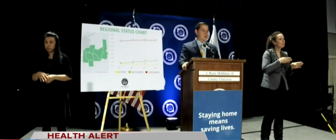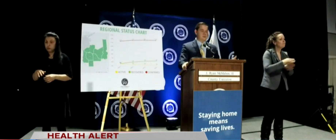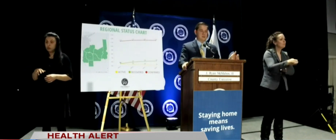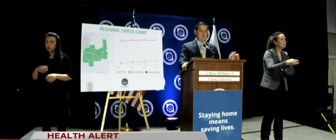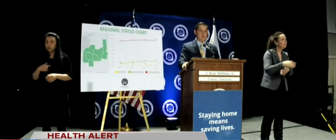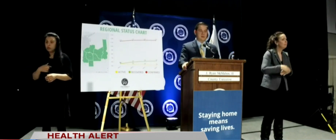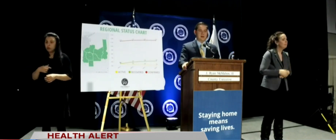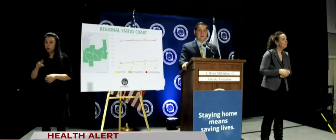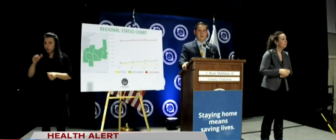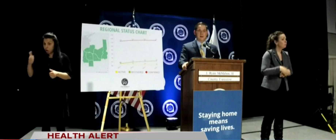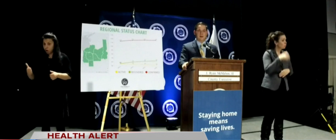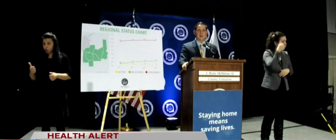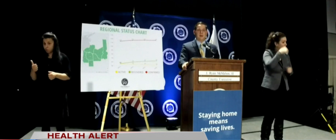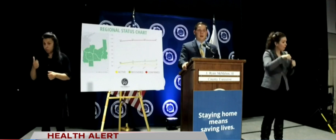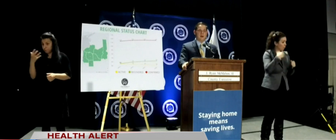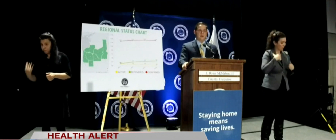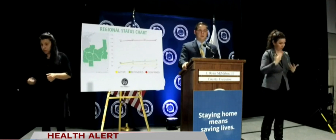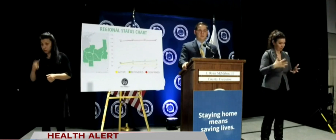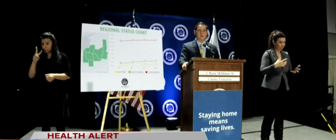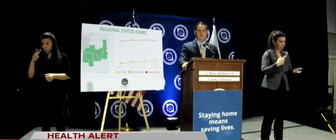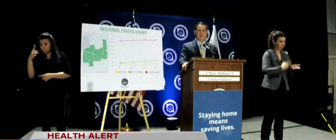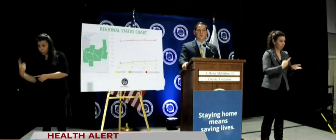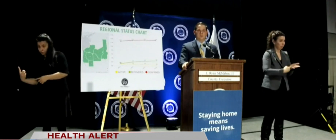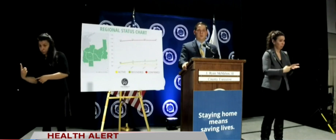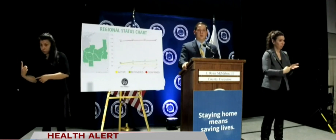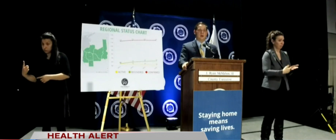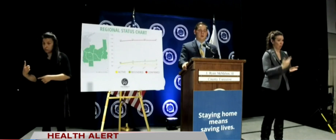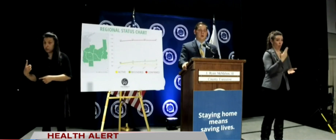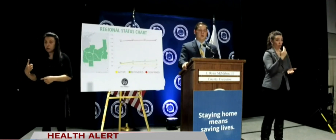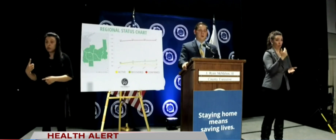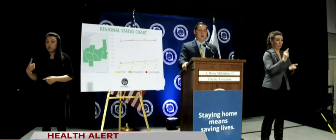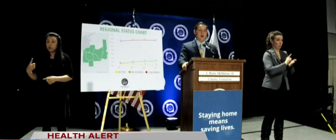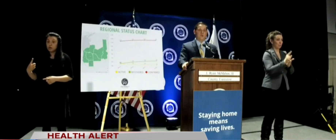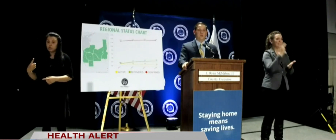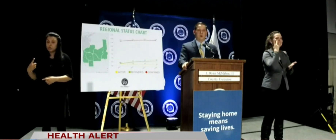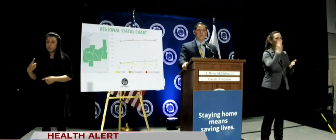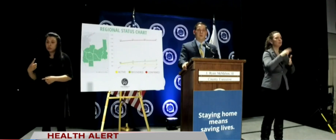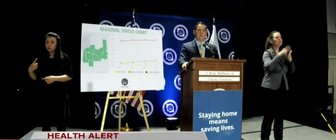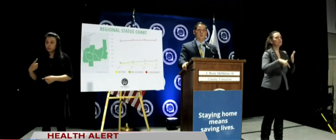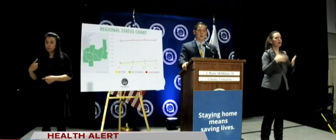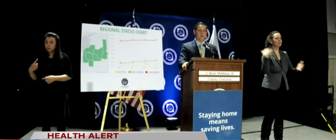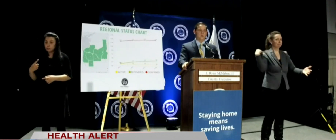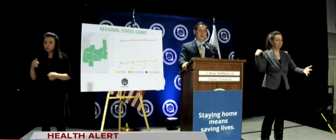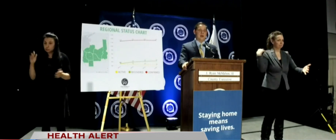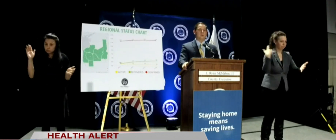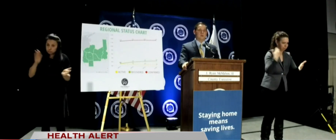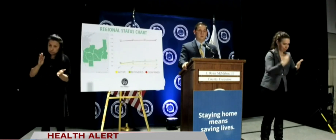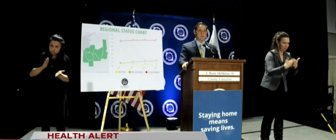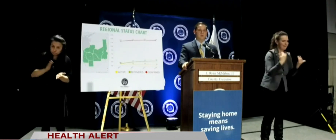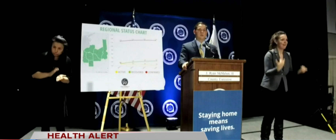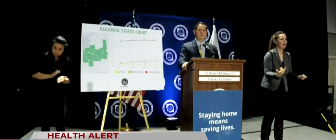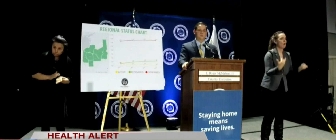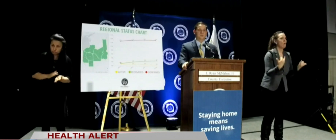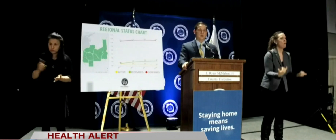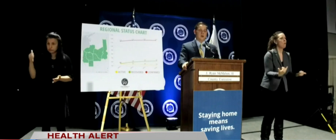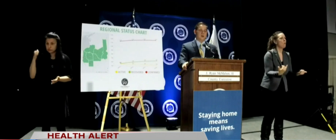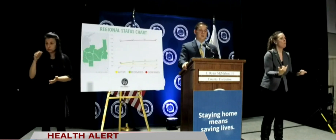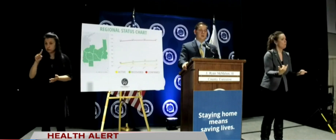13 cases yesterday, 9 today. Those are nice numbers. Our health department can work in real time with those